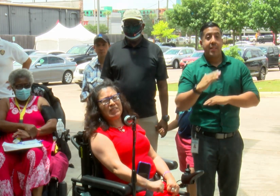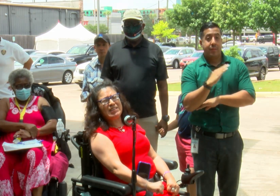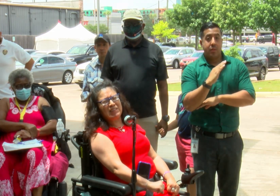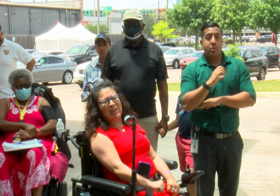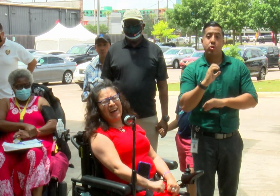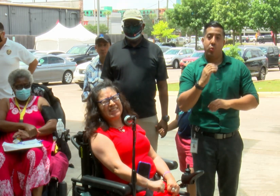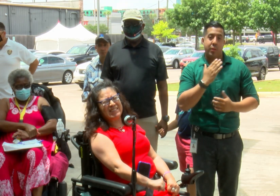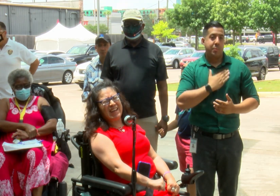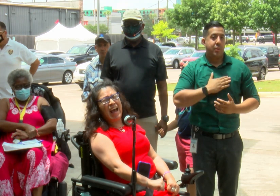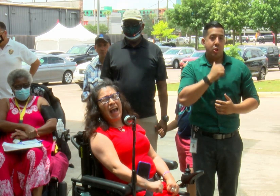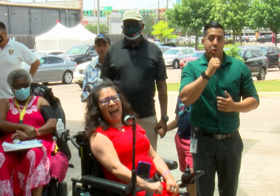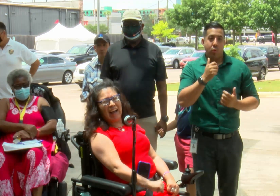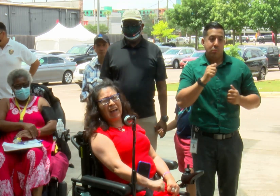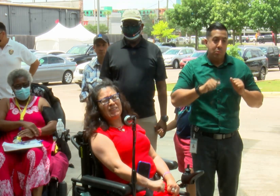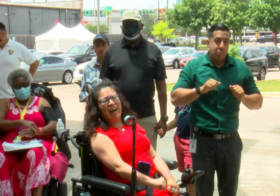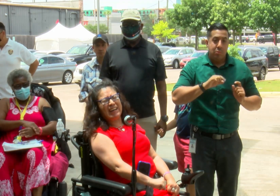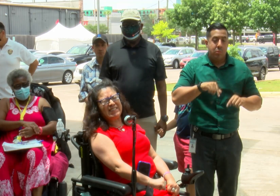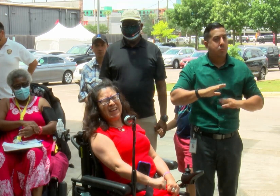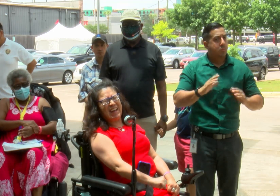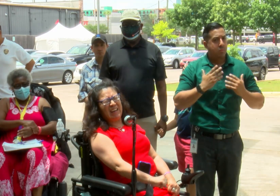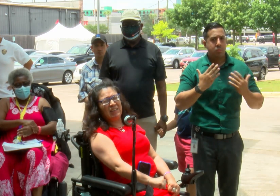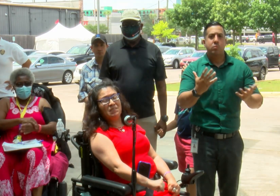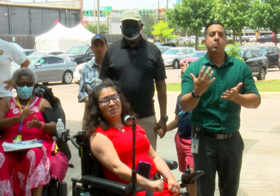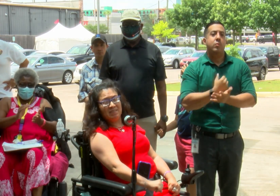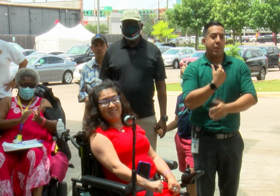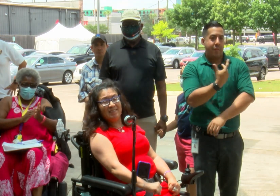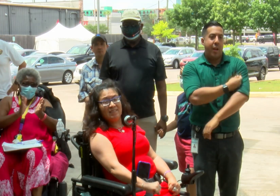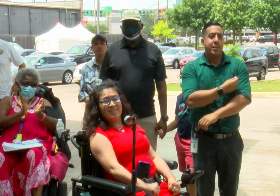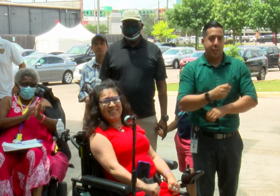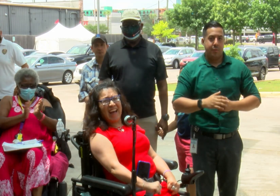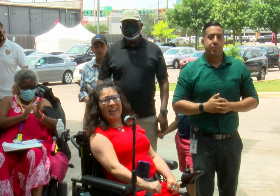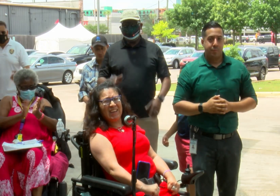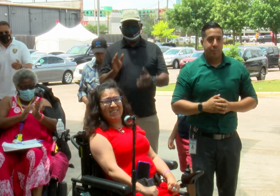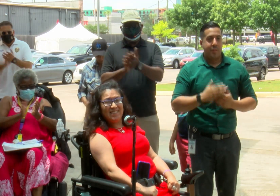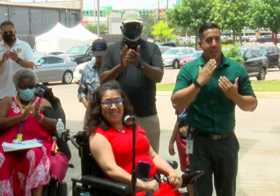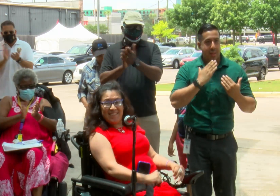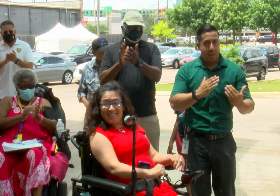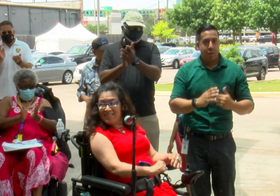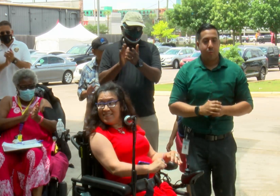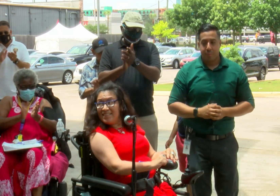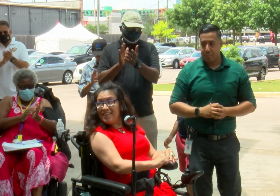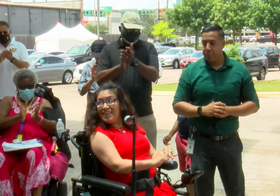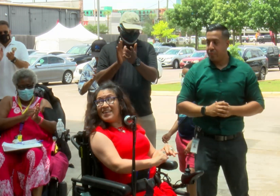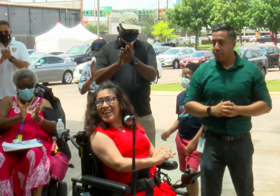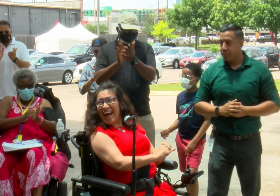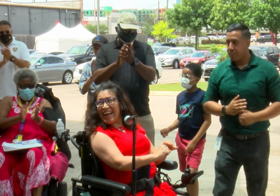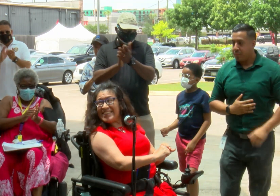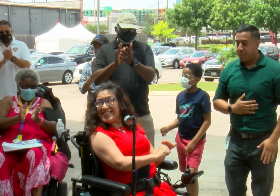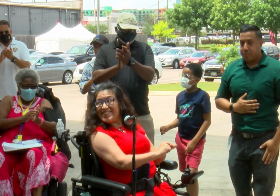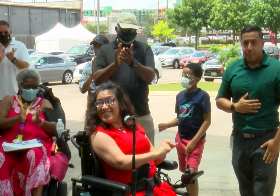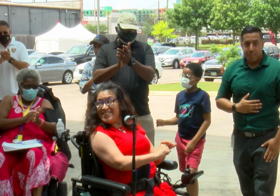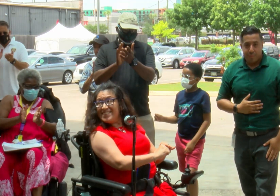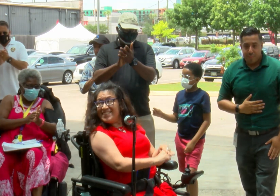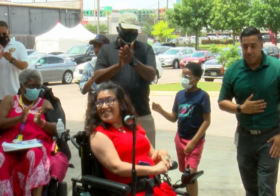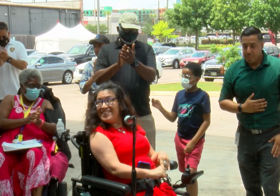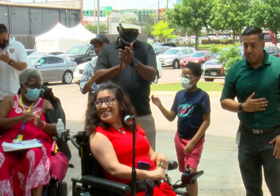So please don't hesitate and get vaccinated. Thank you. Thank you, Annabelle. Yeah.